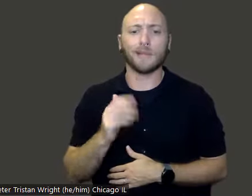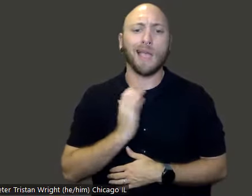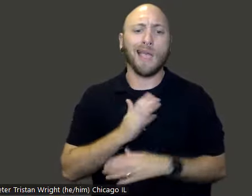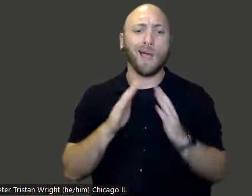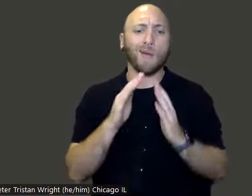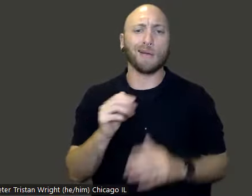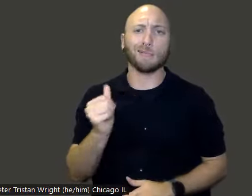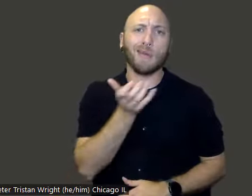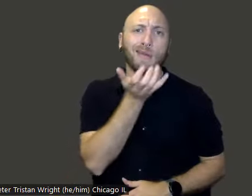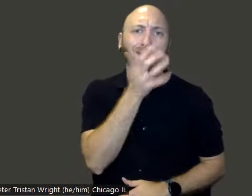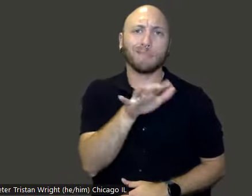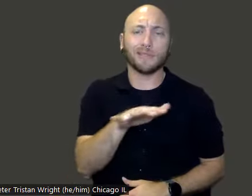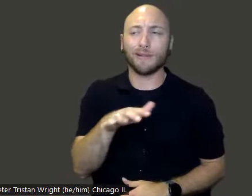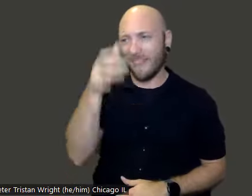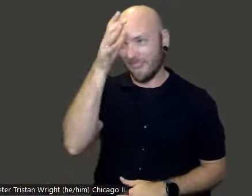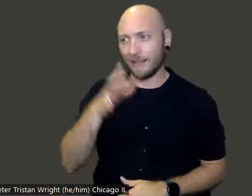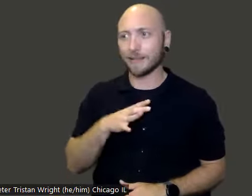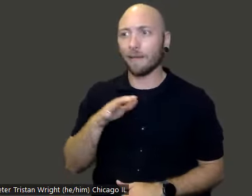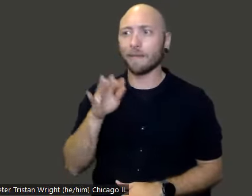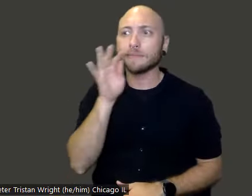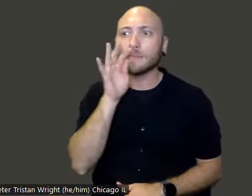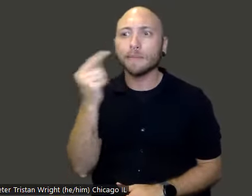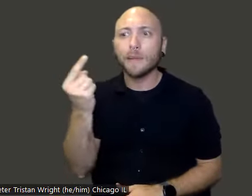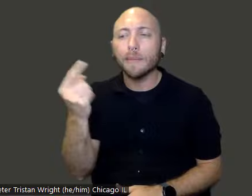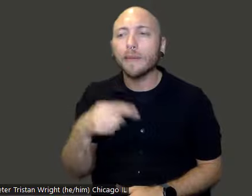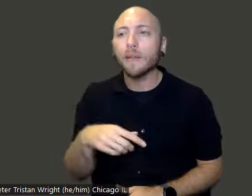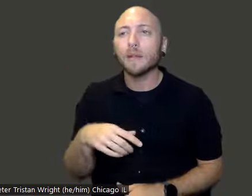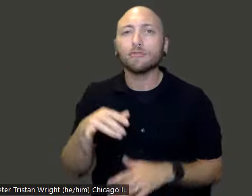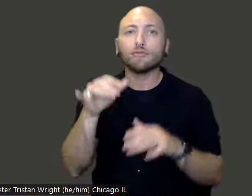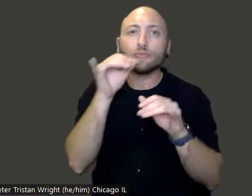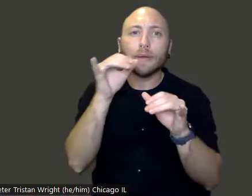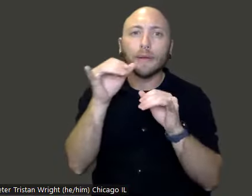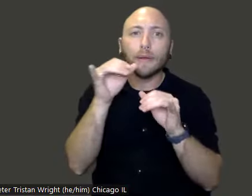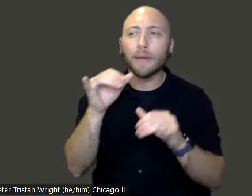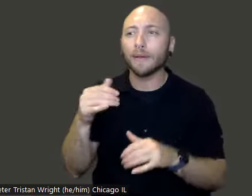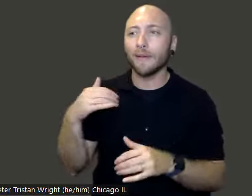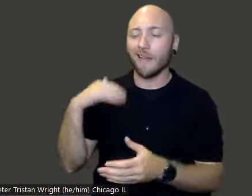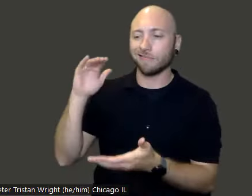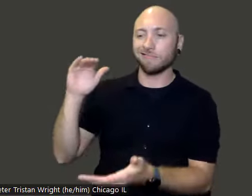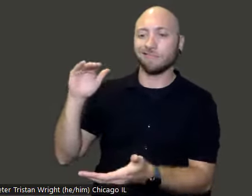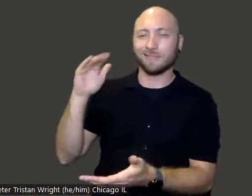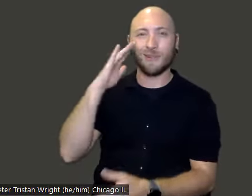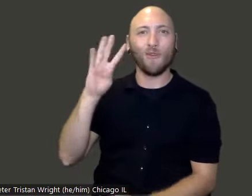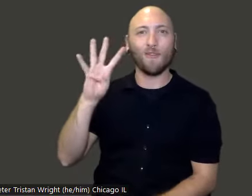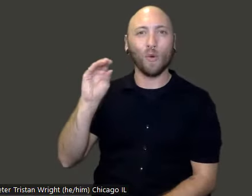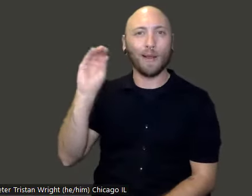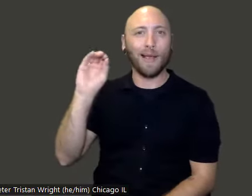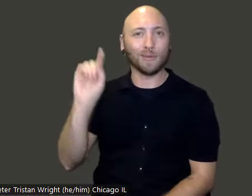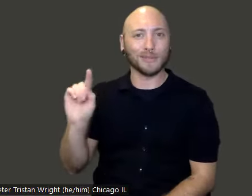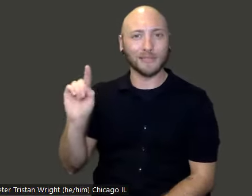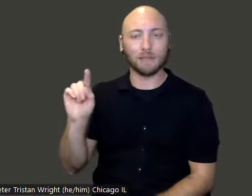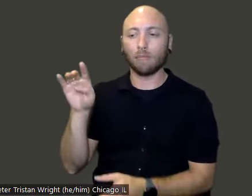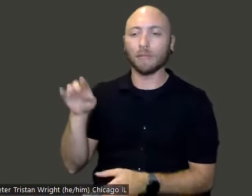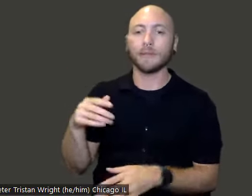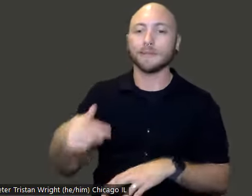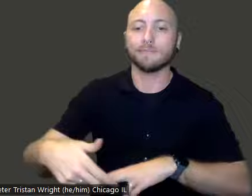some stuff, and he was drinking, and he had like this huge like 40 like just sitting there, like just sitting in his recliner